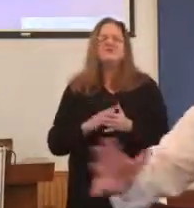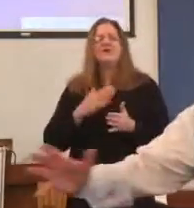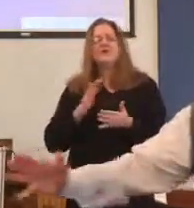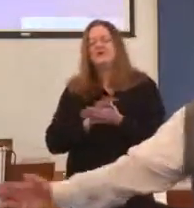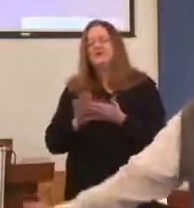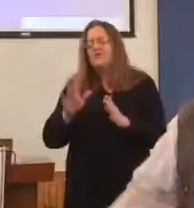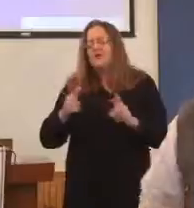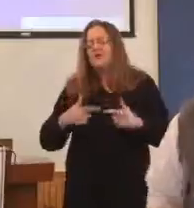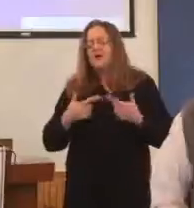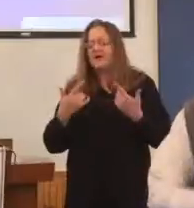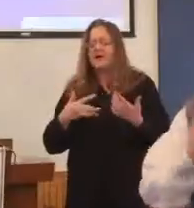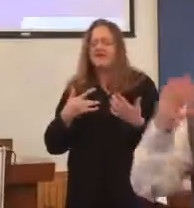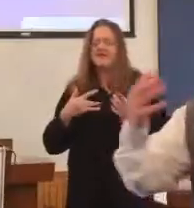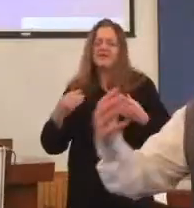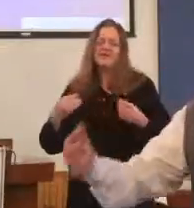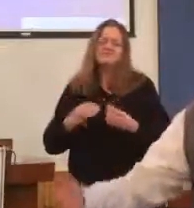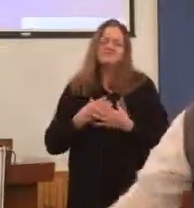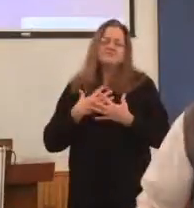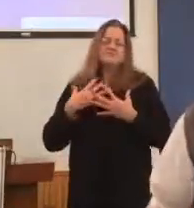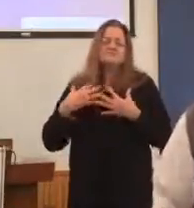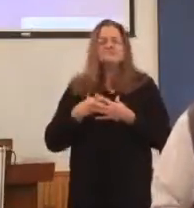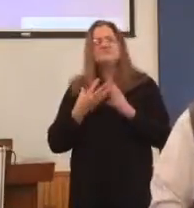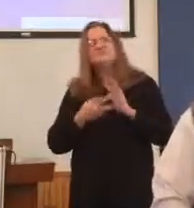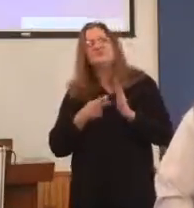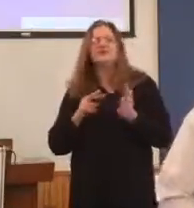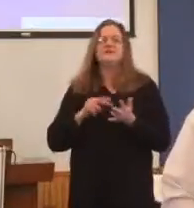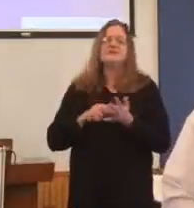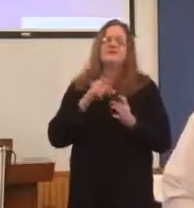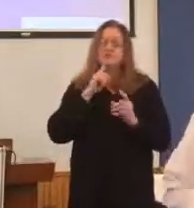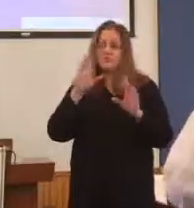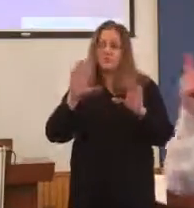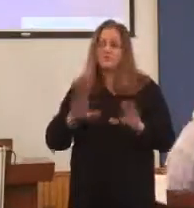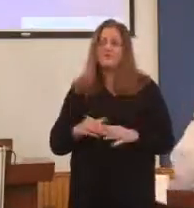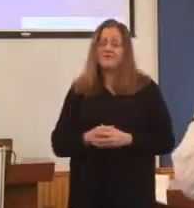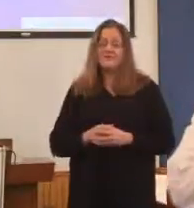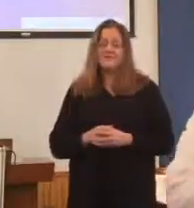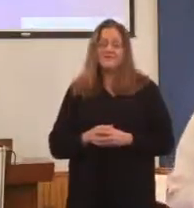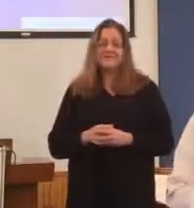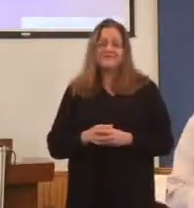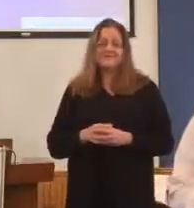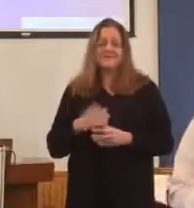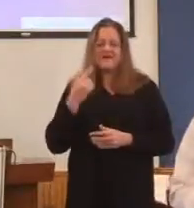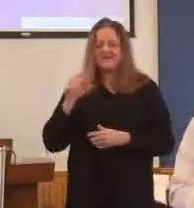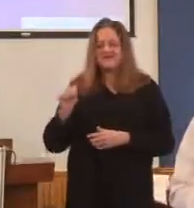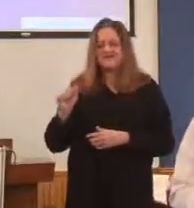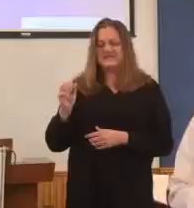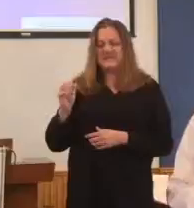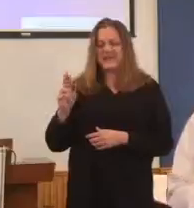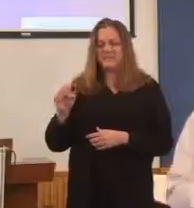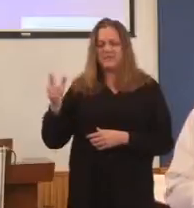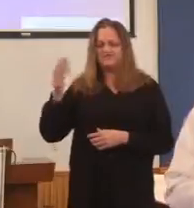entire lives filled with meaning. It's a wonderful thing. I suspect that Samuel did.